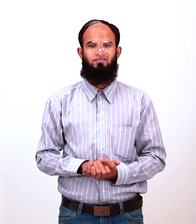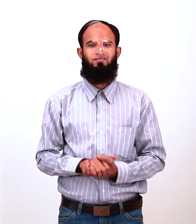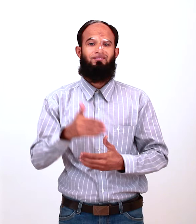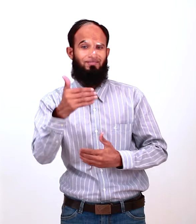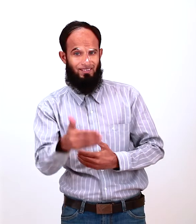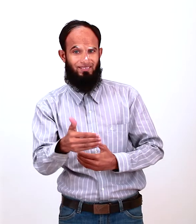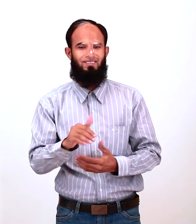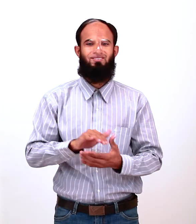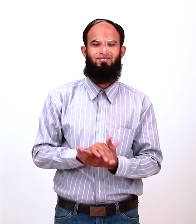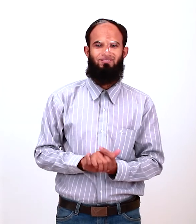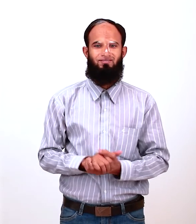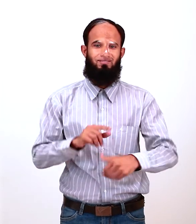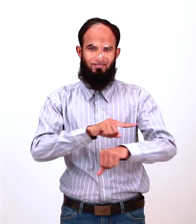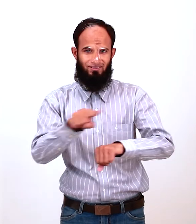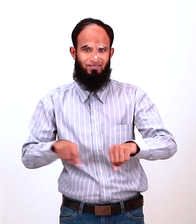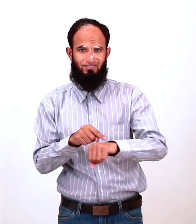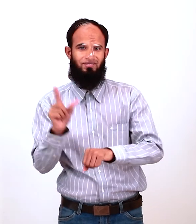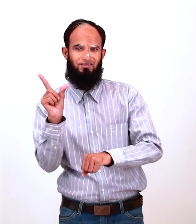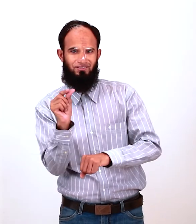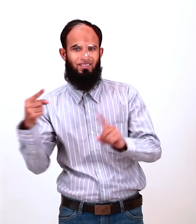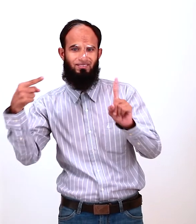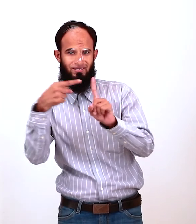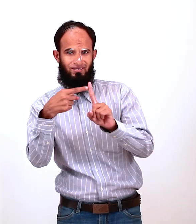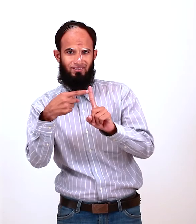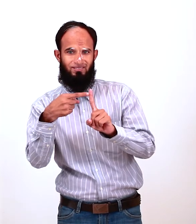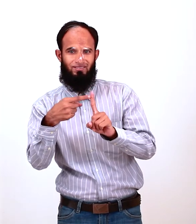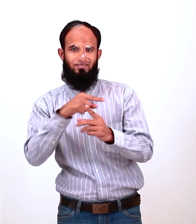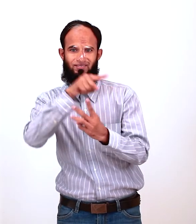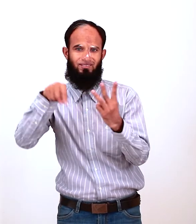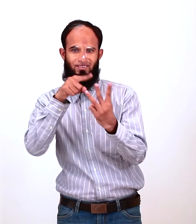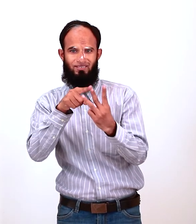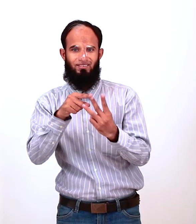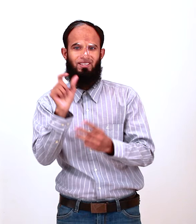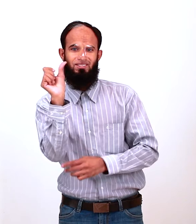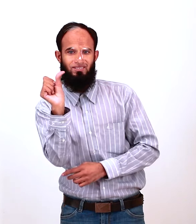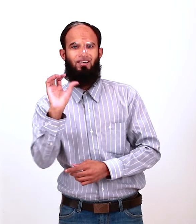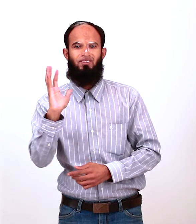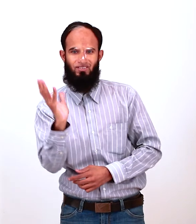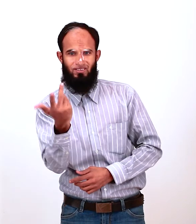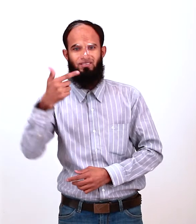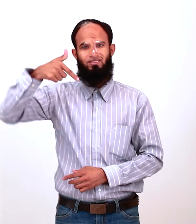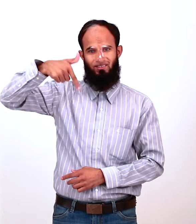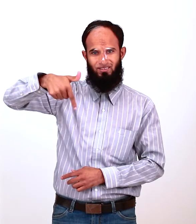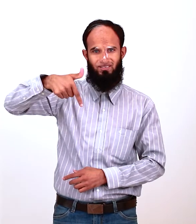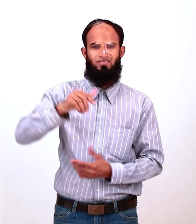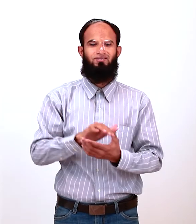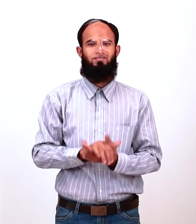Next, the hour hand is pointed between 6 and 7, meaning it is just